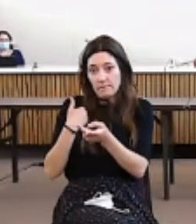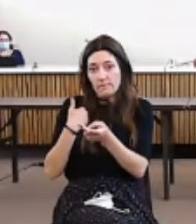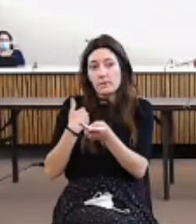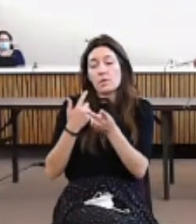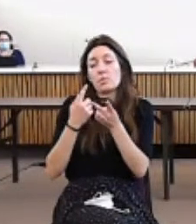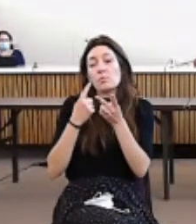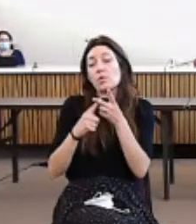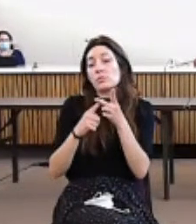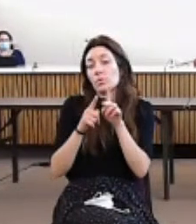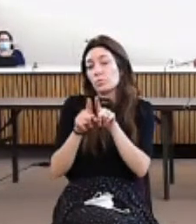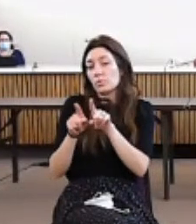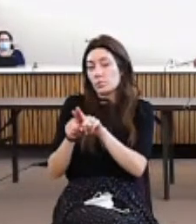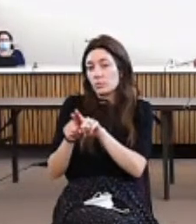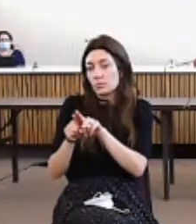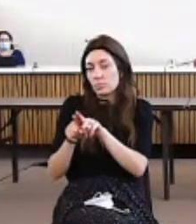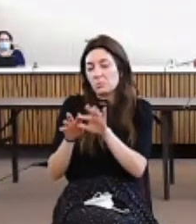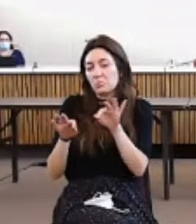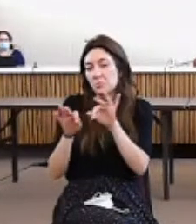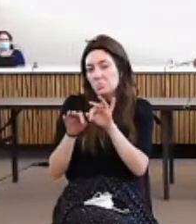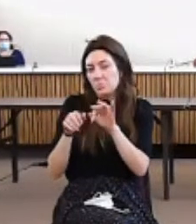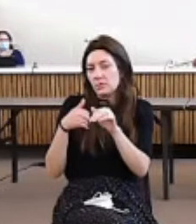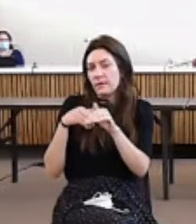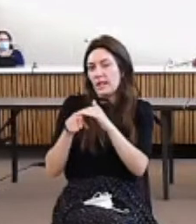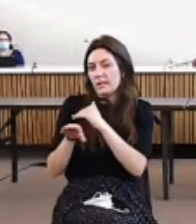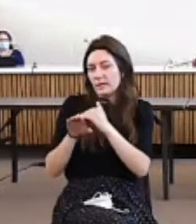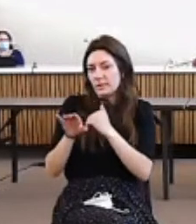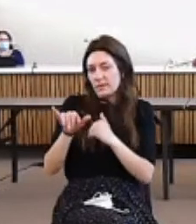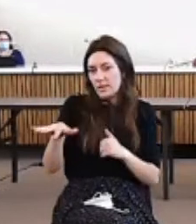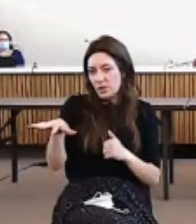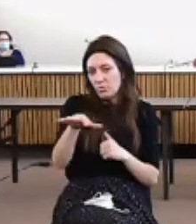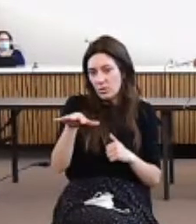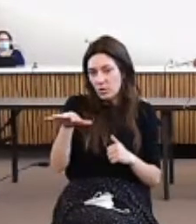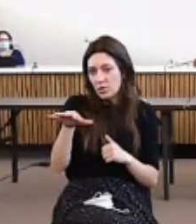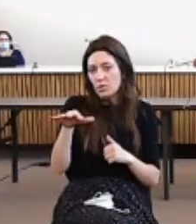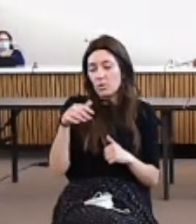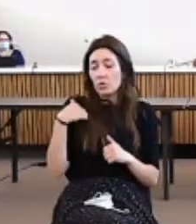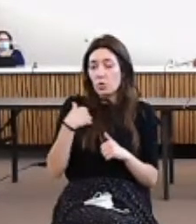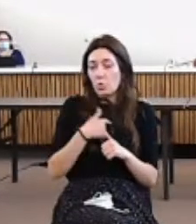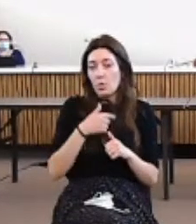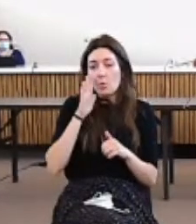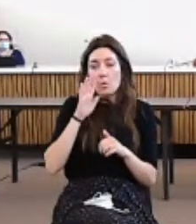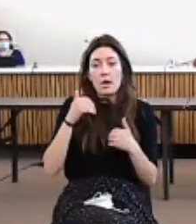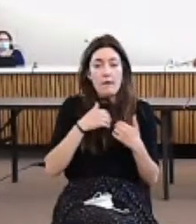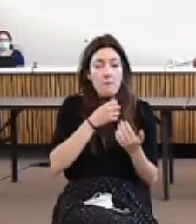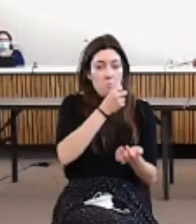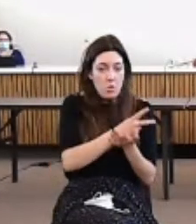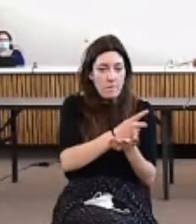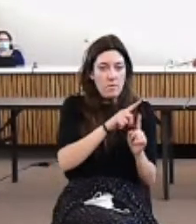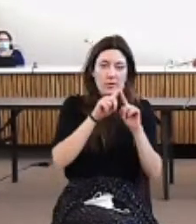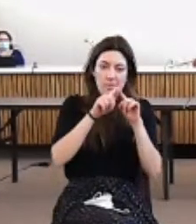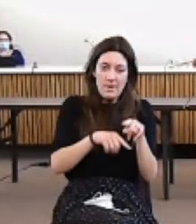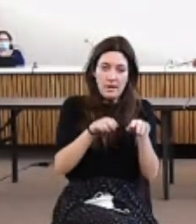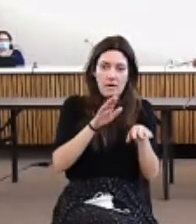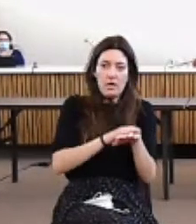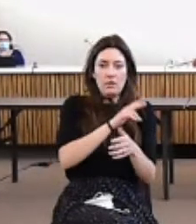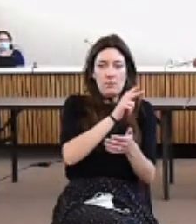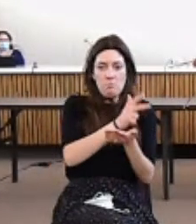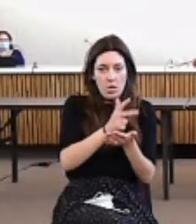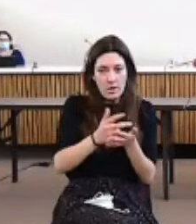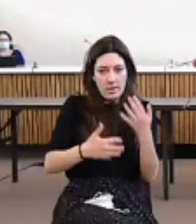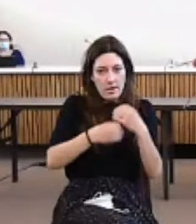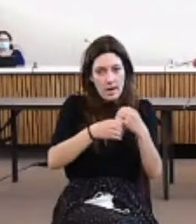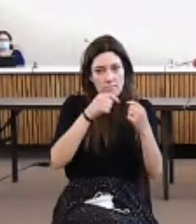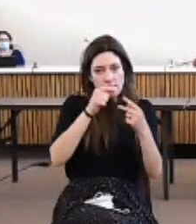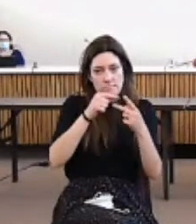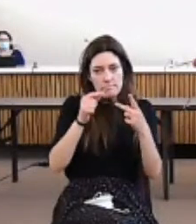So one of the things we'll be doing is conditioning the approval upon demonstration of those two items. And then there's a third